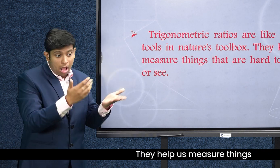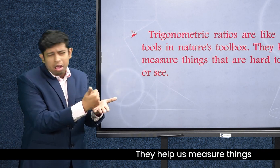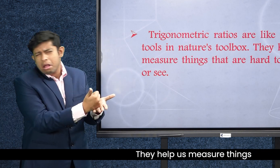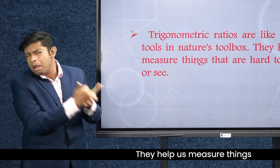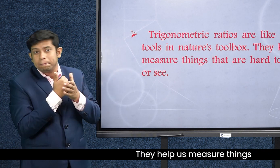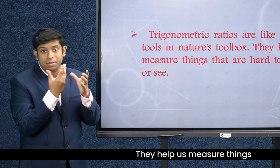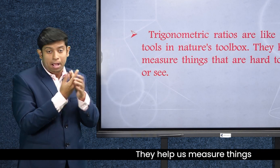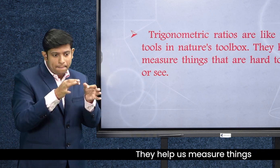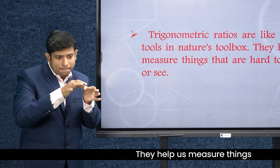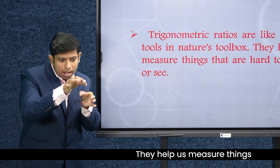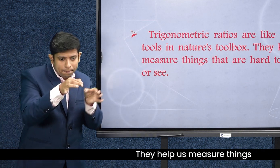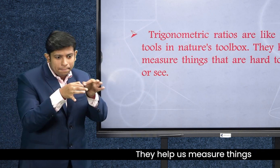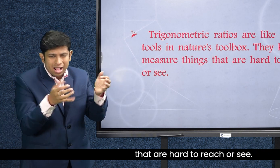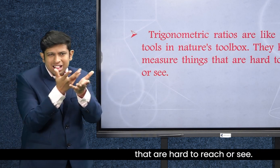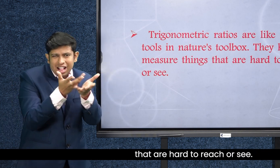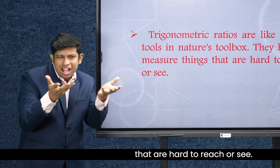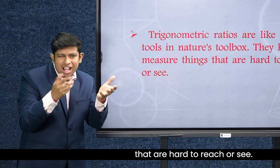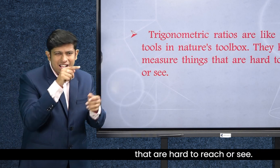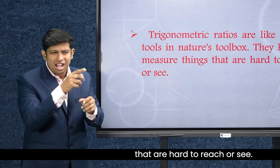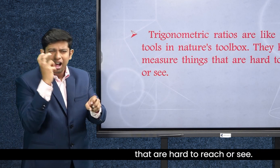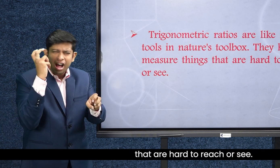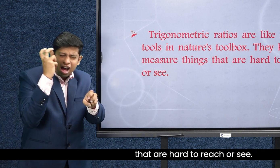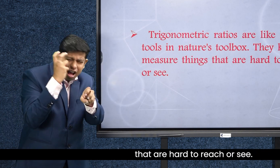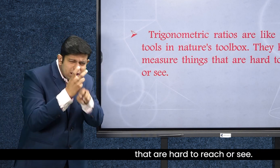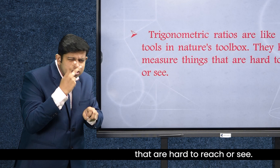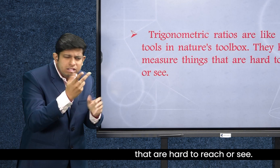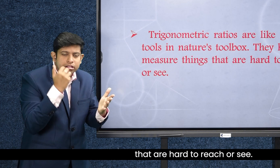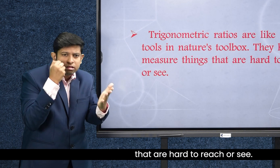They help us measure things that are hard to reach or see.